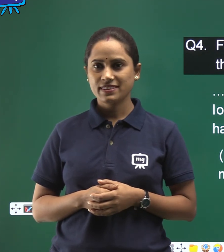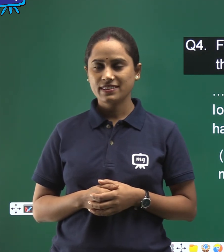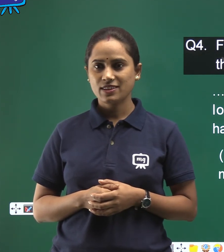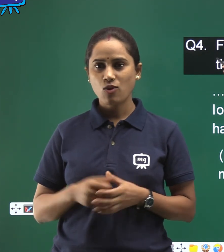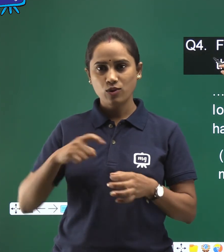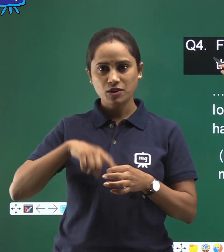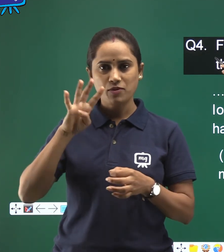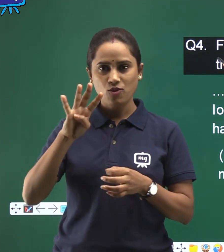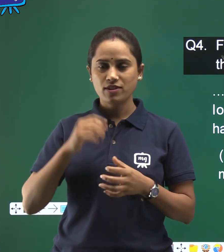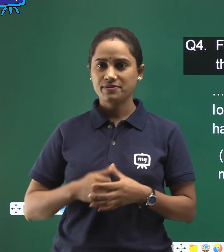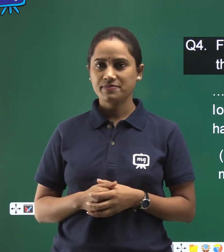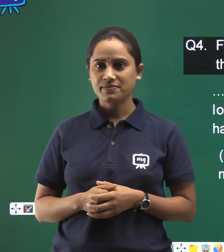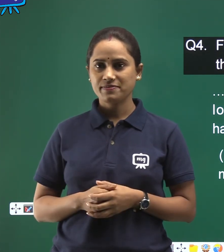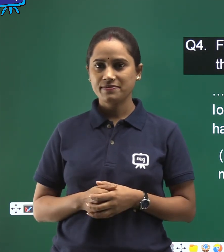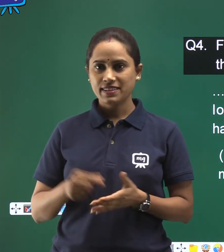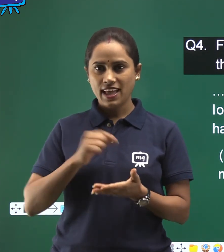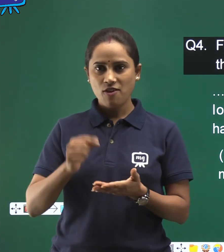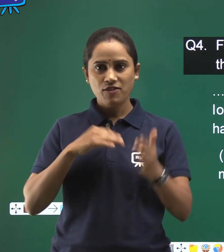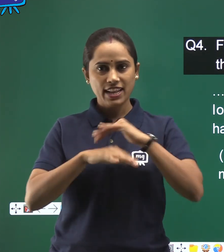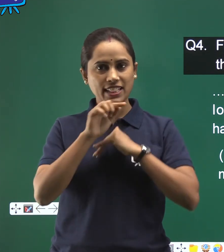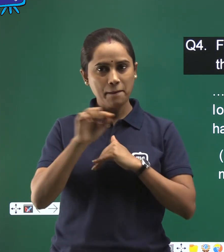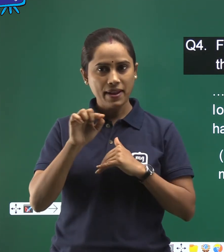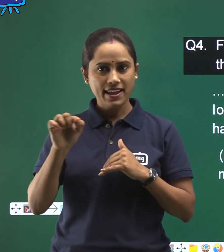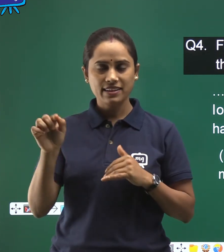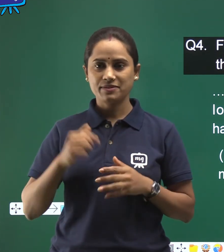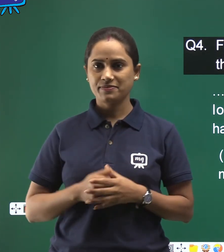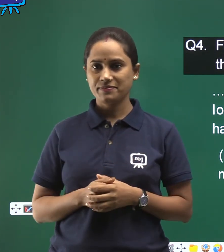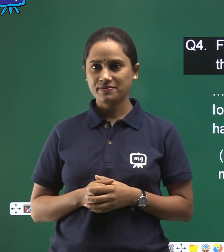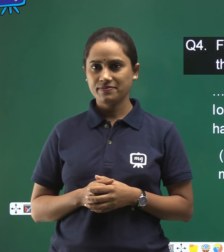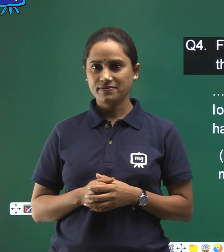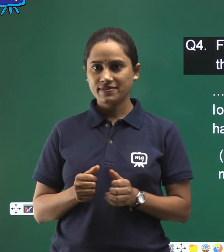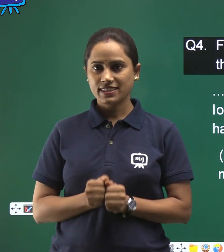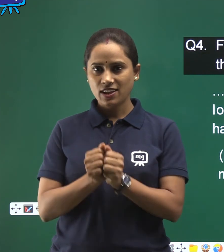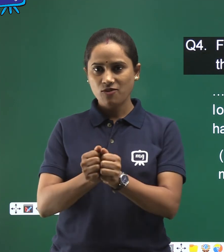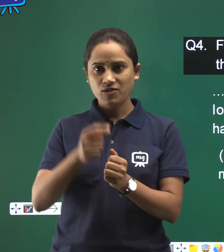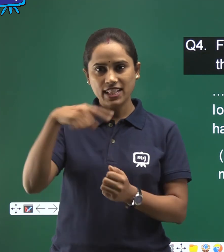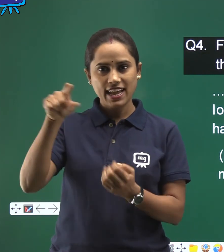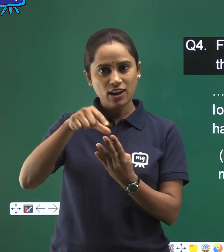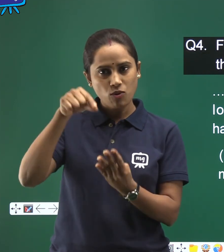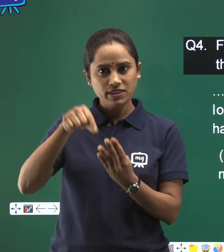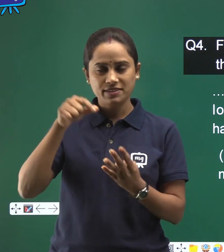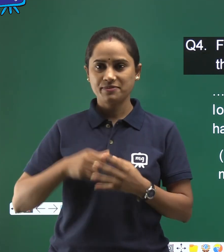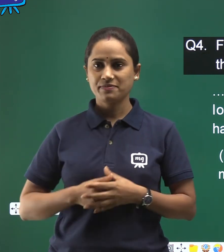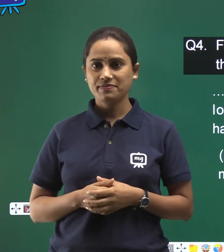Question number 4. Fill in the blank with the correct